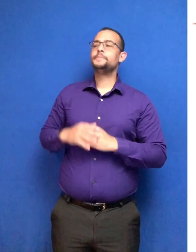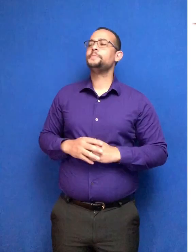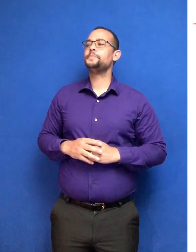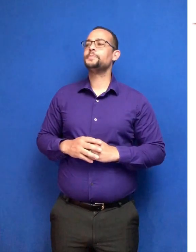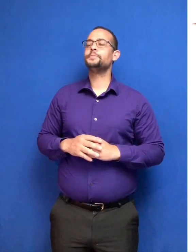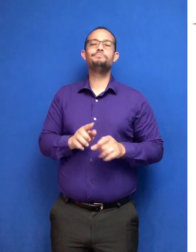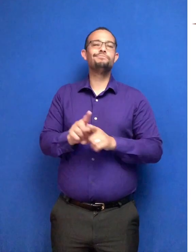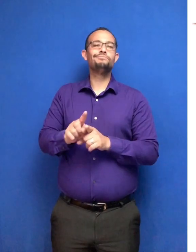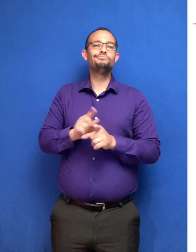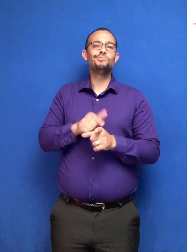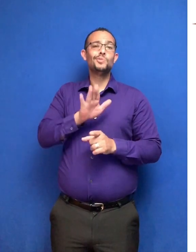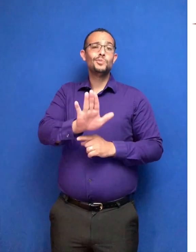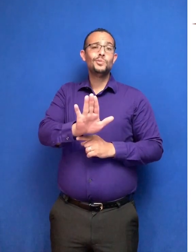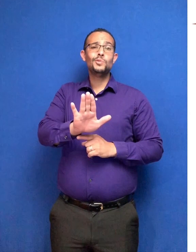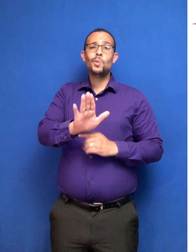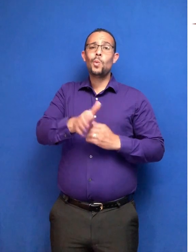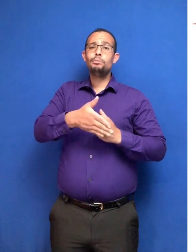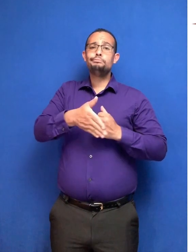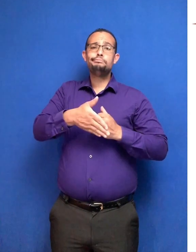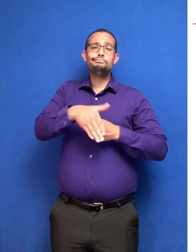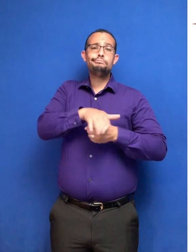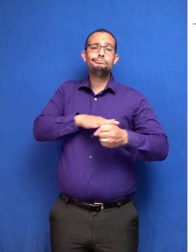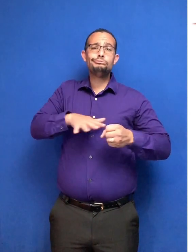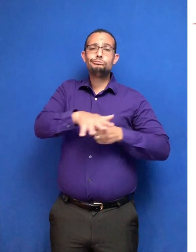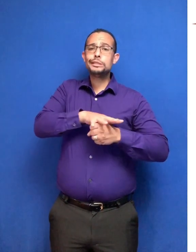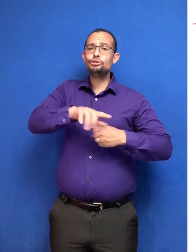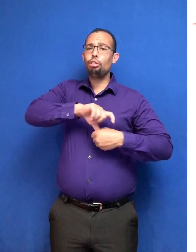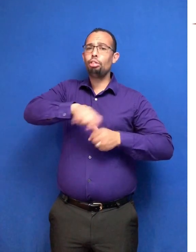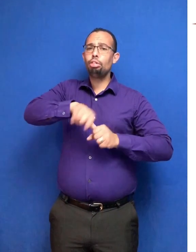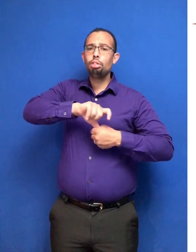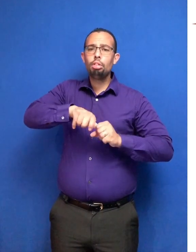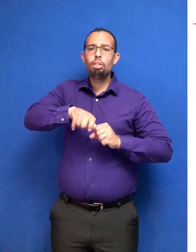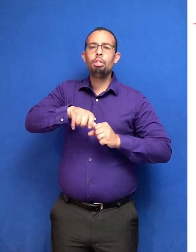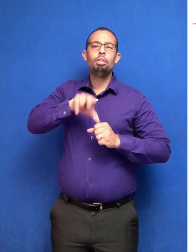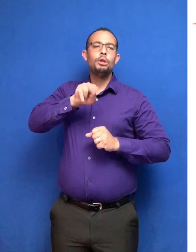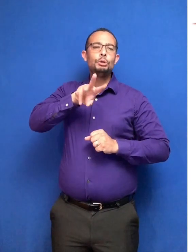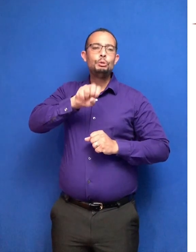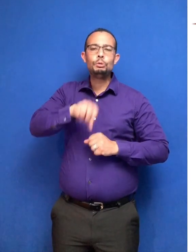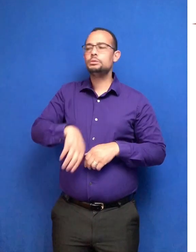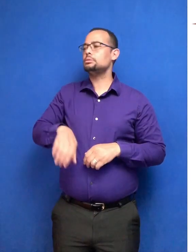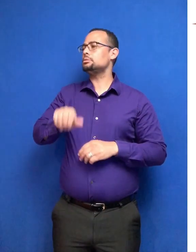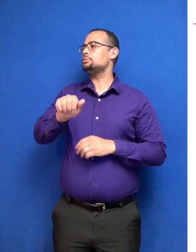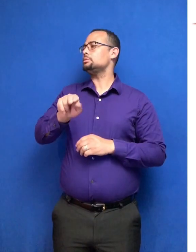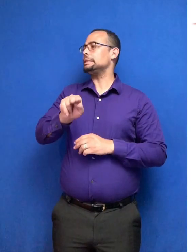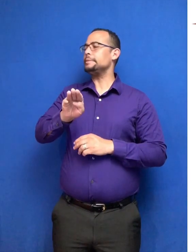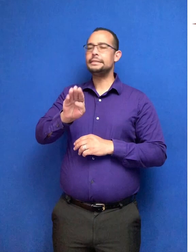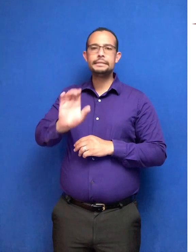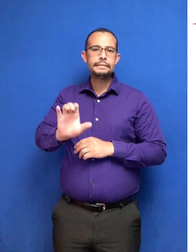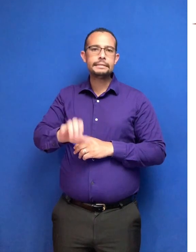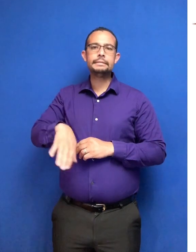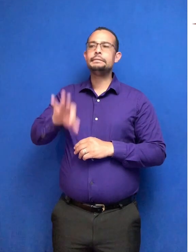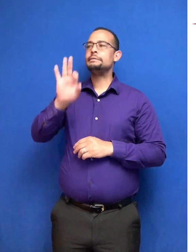And additionally, you can follow some of your local news stations. So NBC, Bay